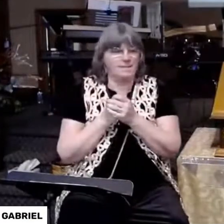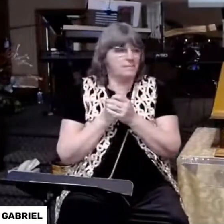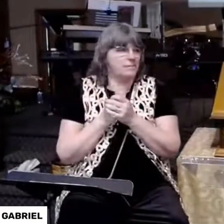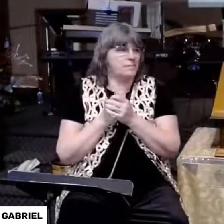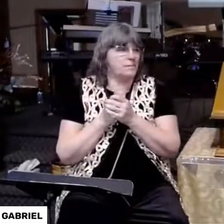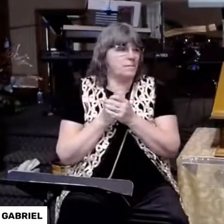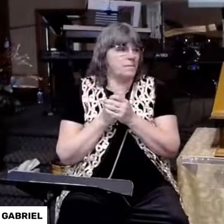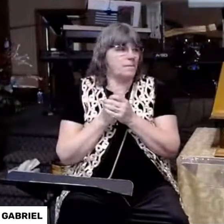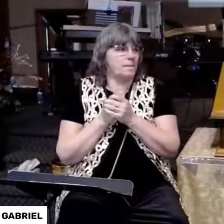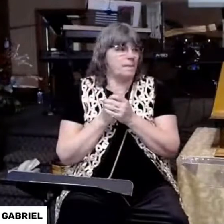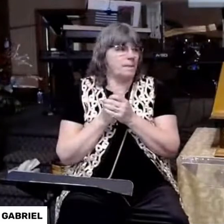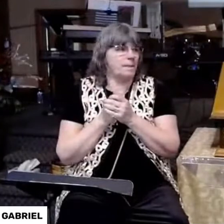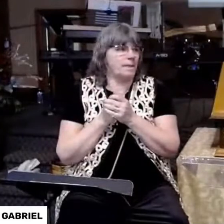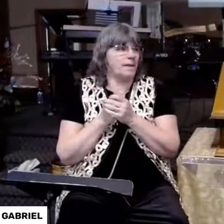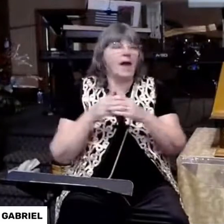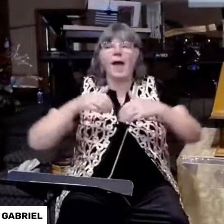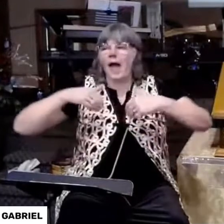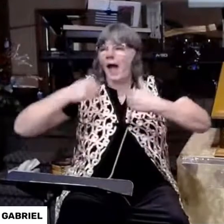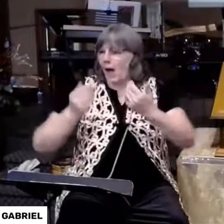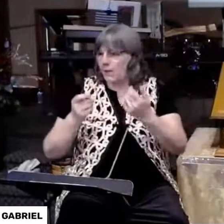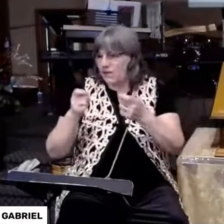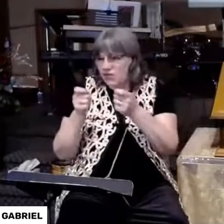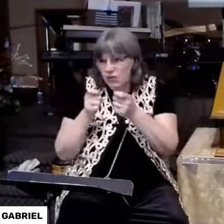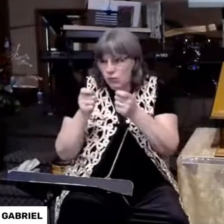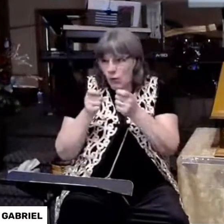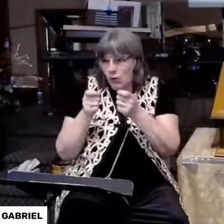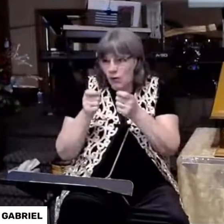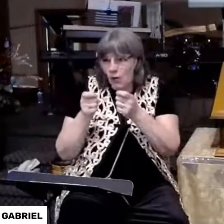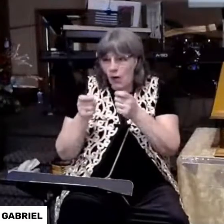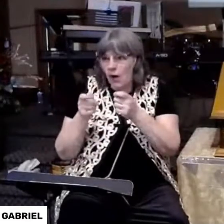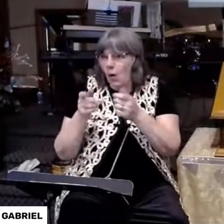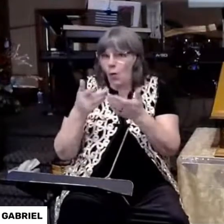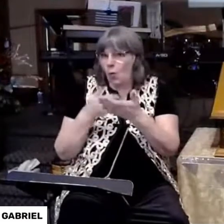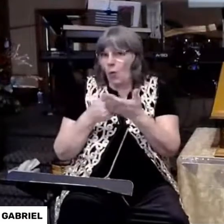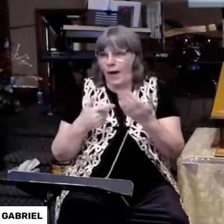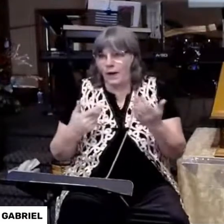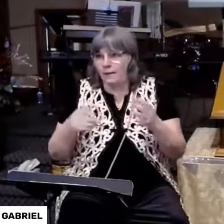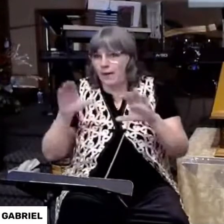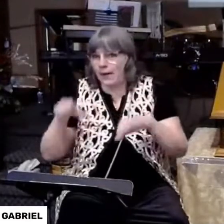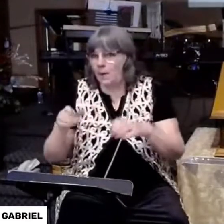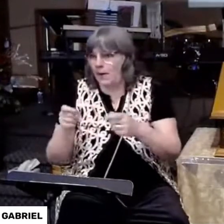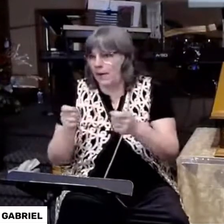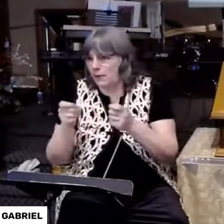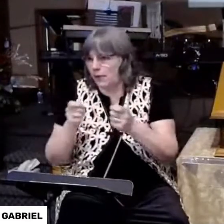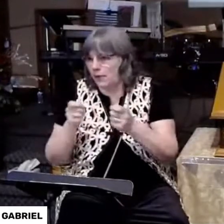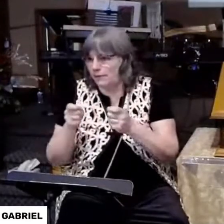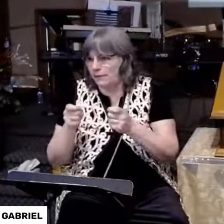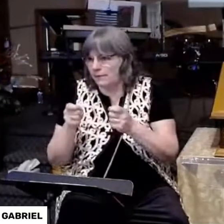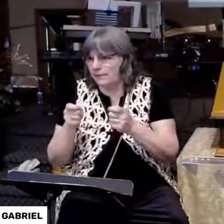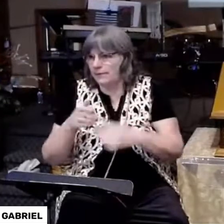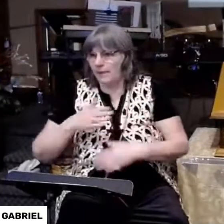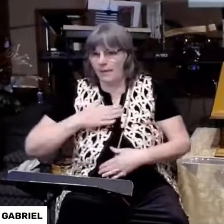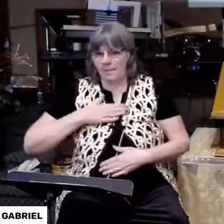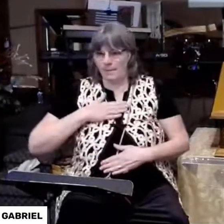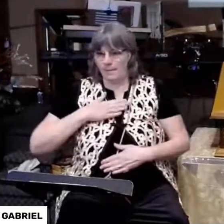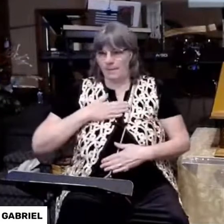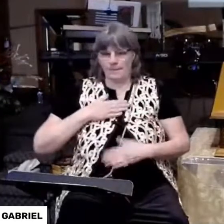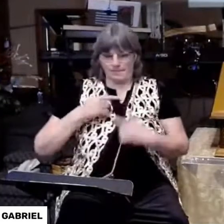You know, what we have control over is our reaction